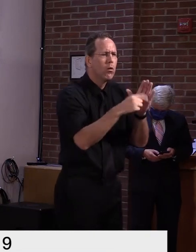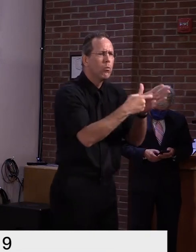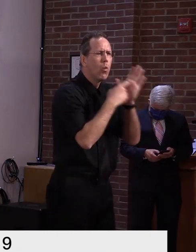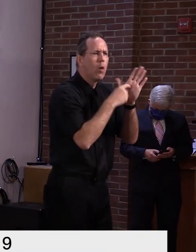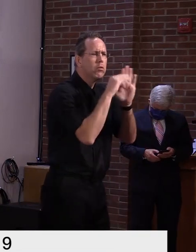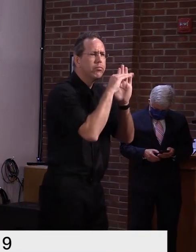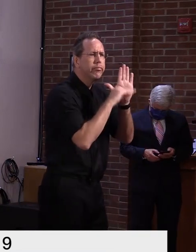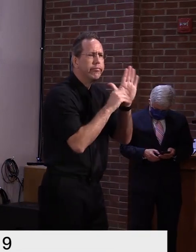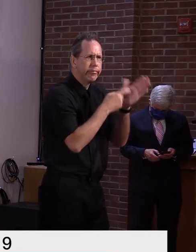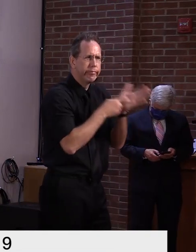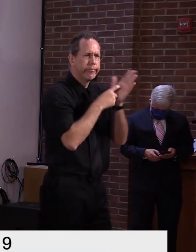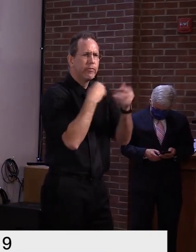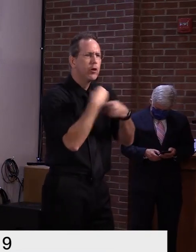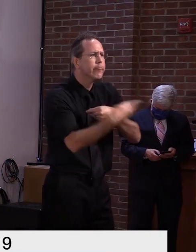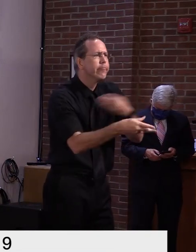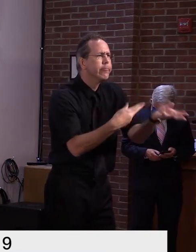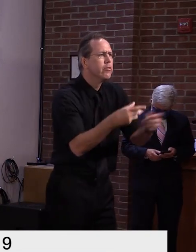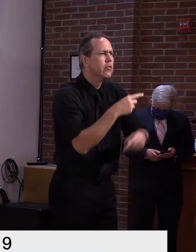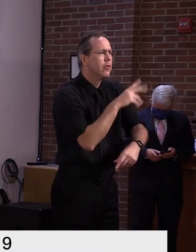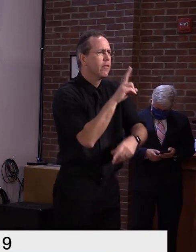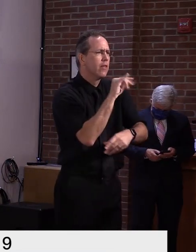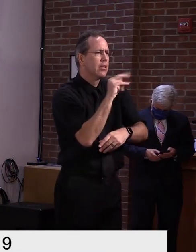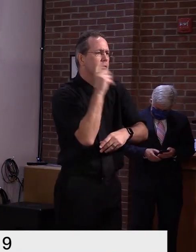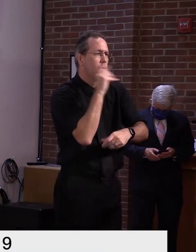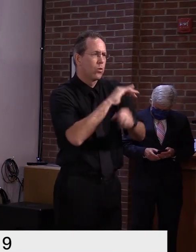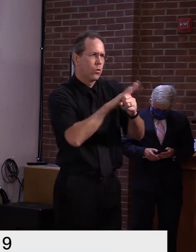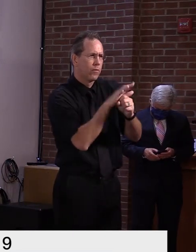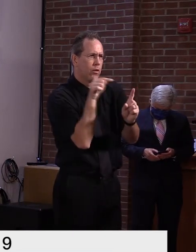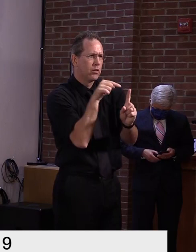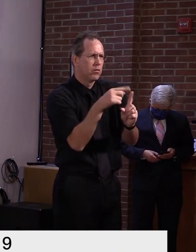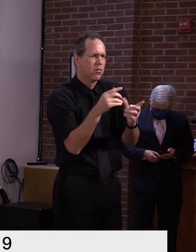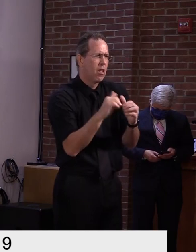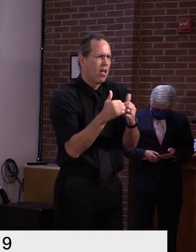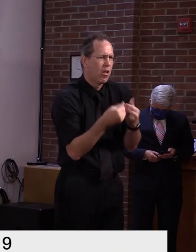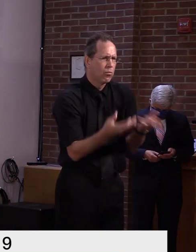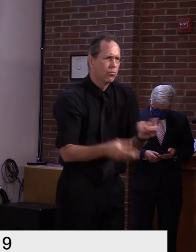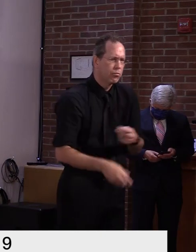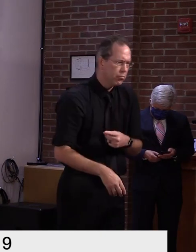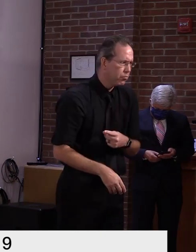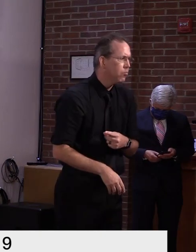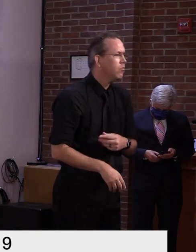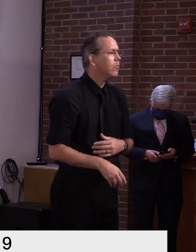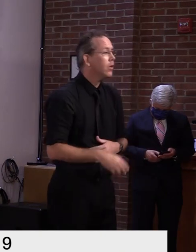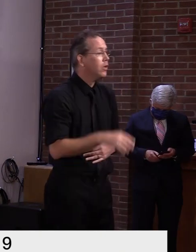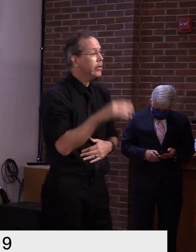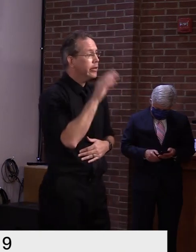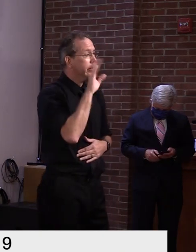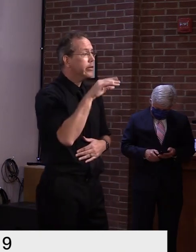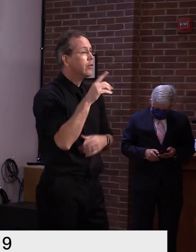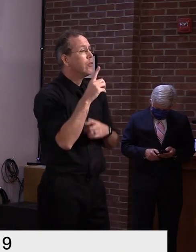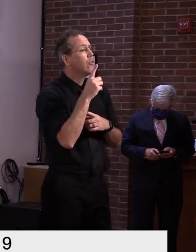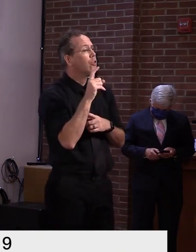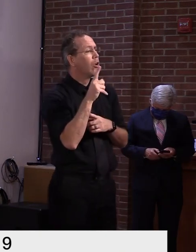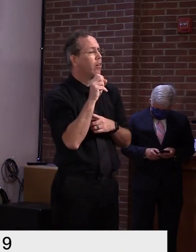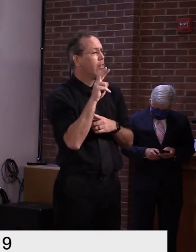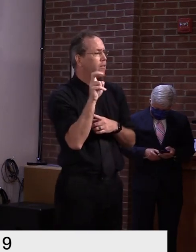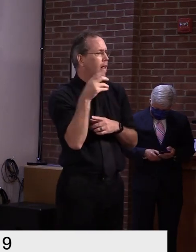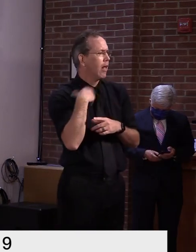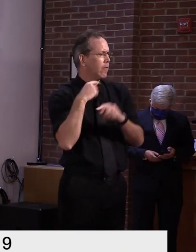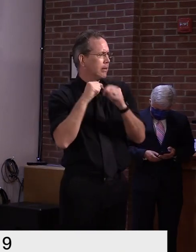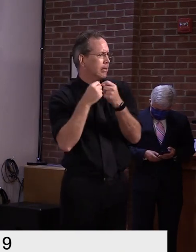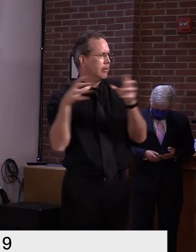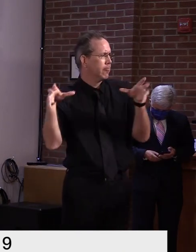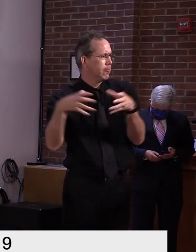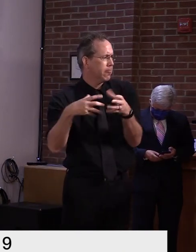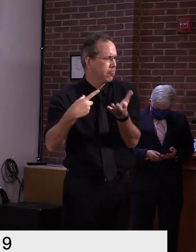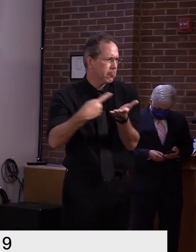and when, or let's say when the vaccine is proven, gone through the trials and is proved safe,